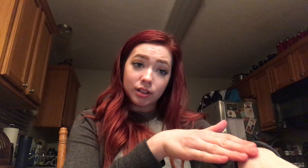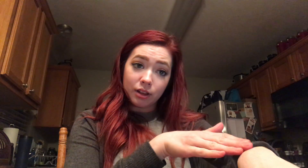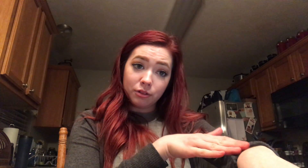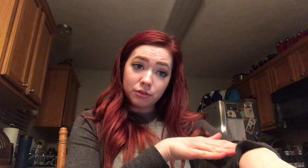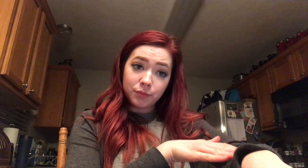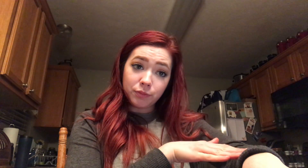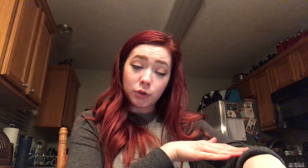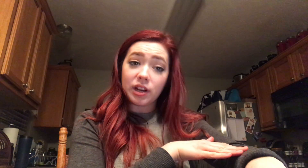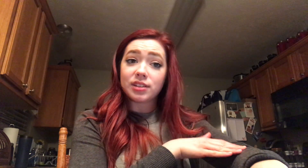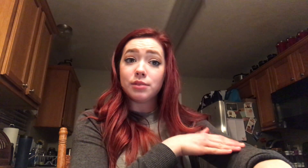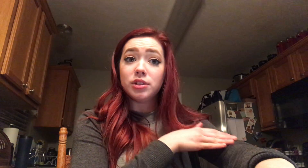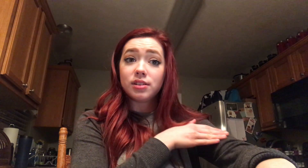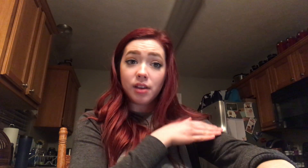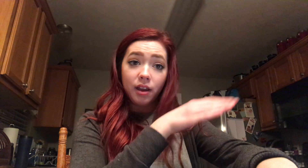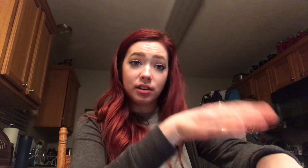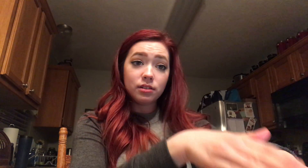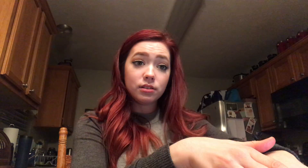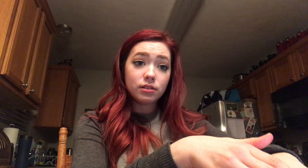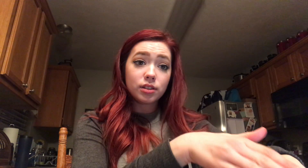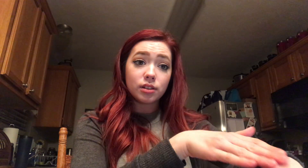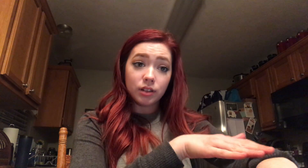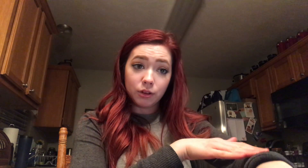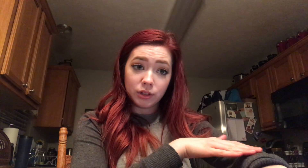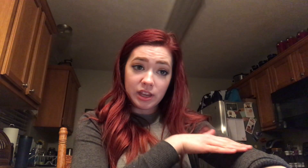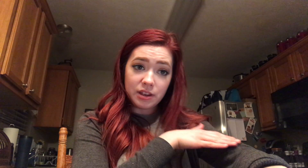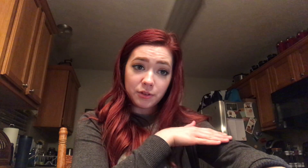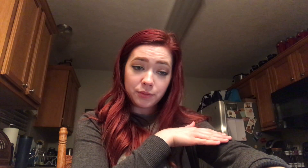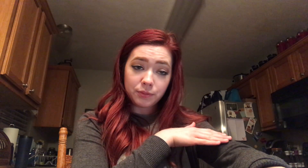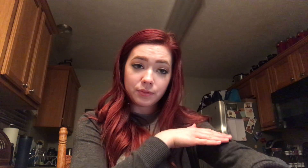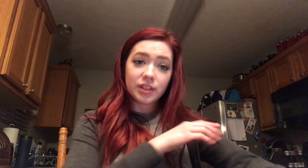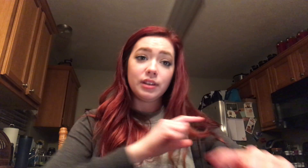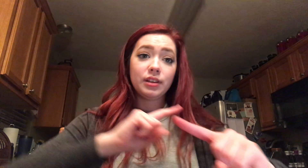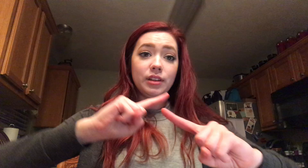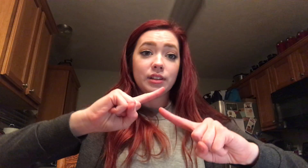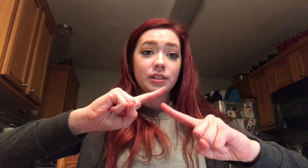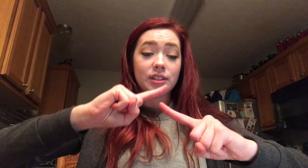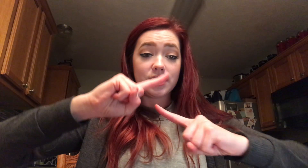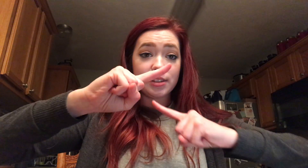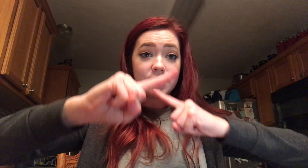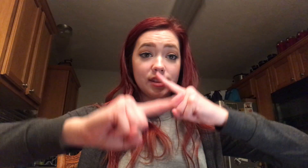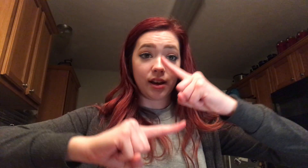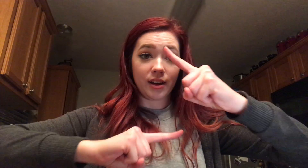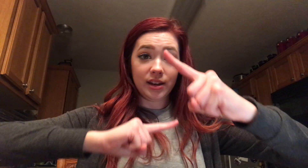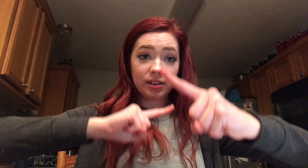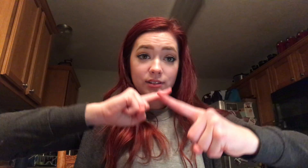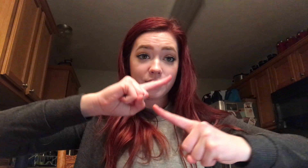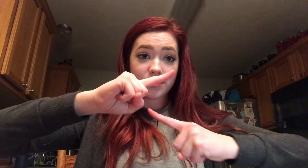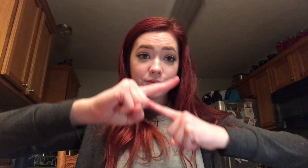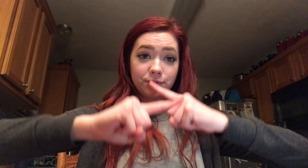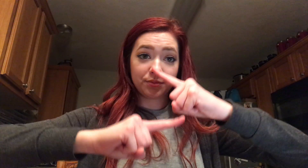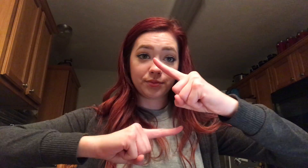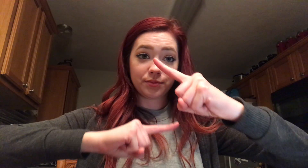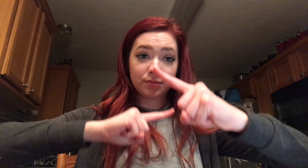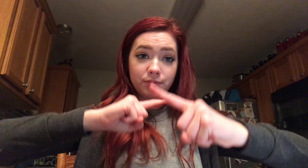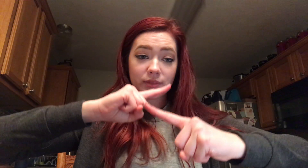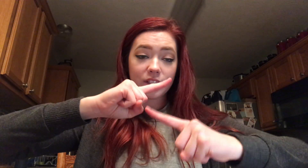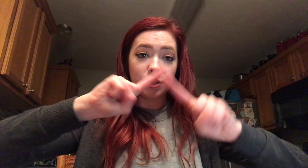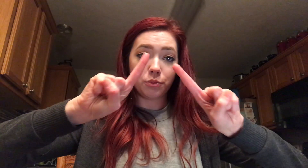Slow. You could ask them to sign slowly. This is sign. 2